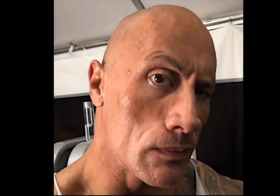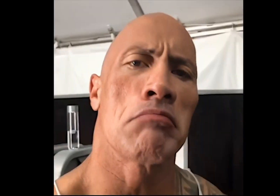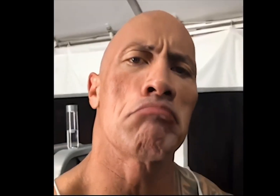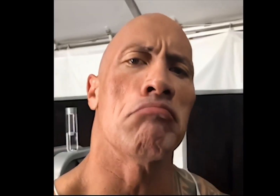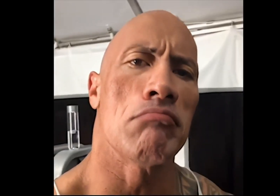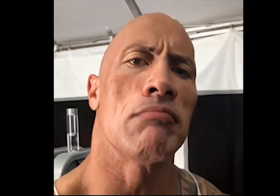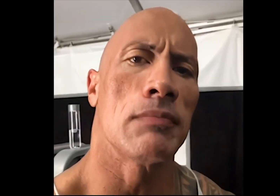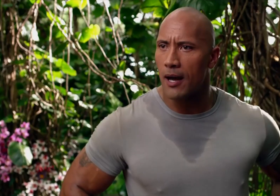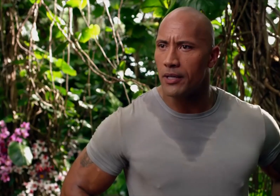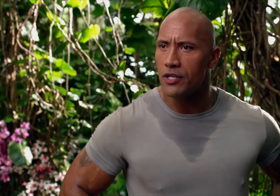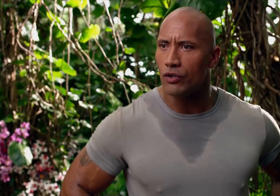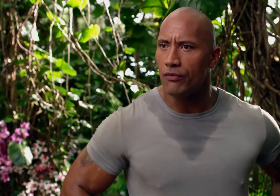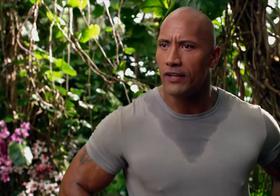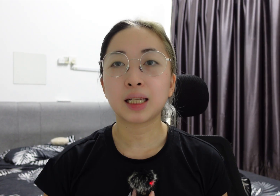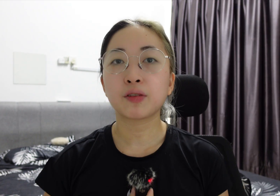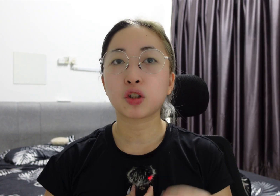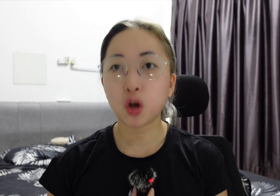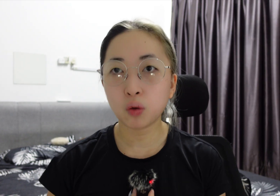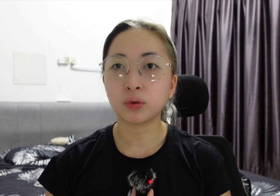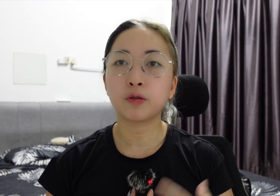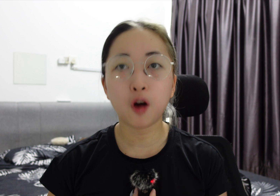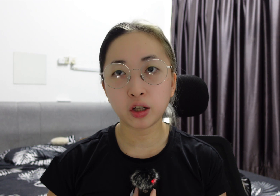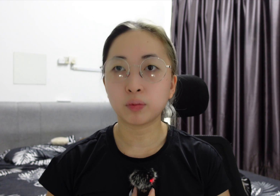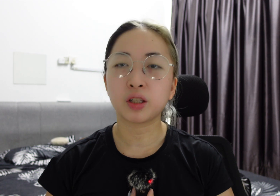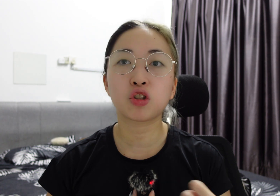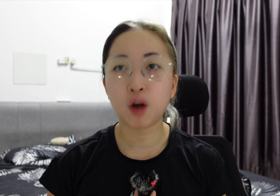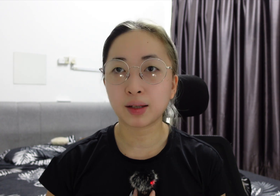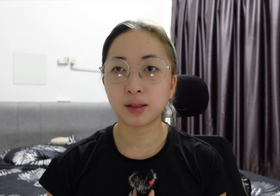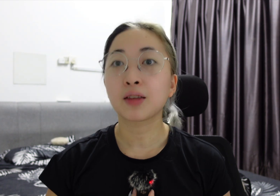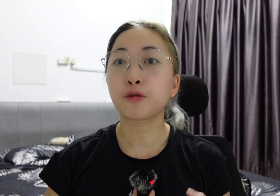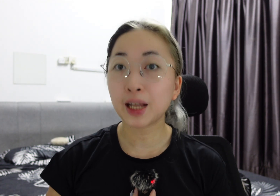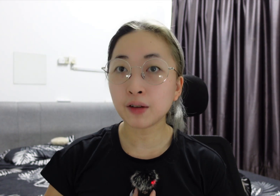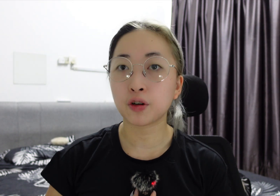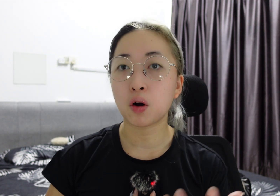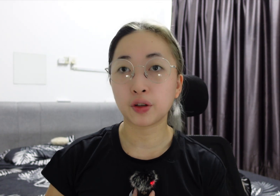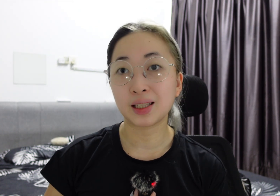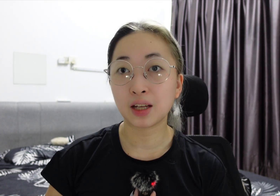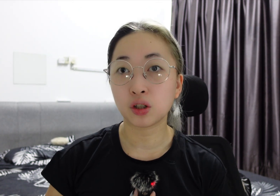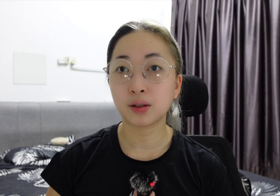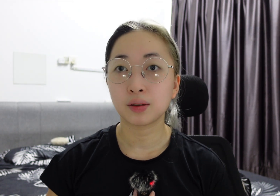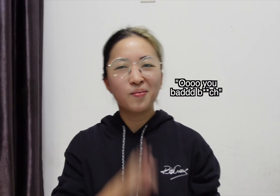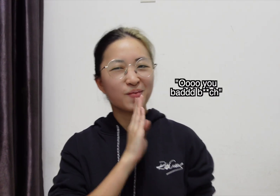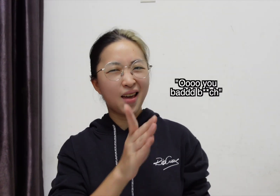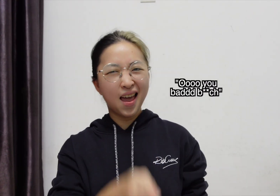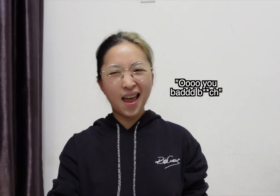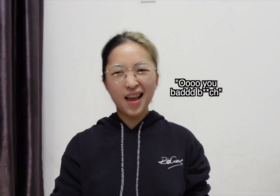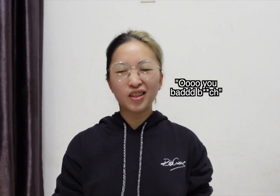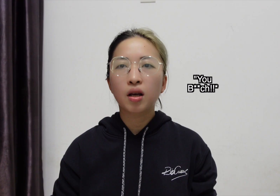your head, to the movement of your body, it gives the tone, the volume, the stress, the flavor of your intentions. It can make or break